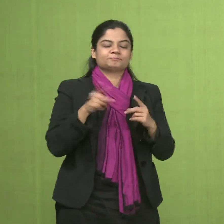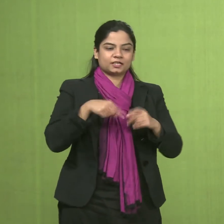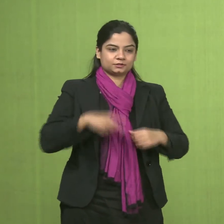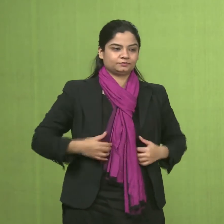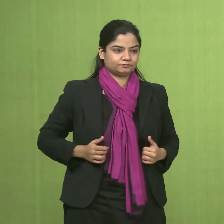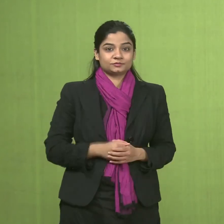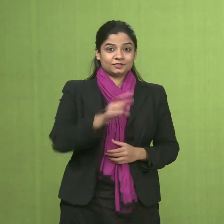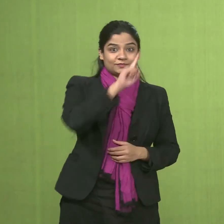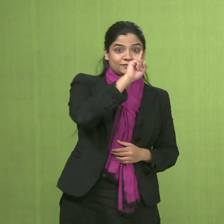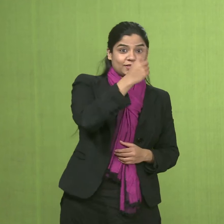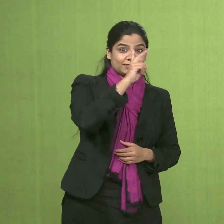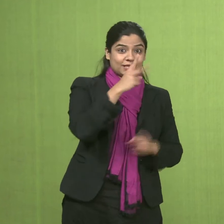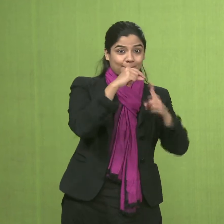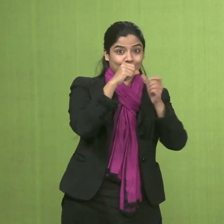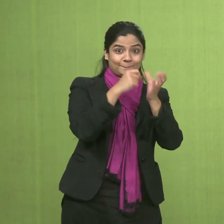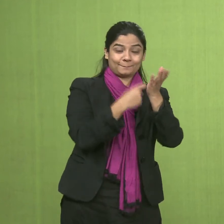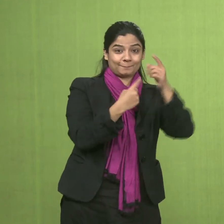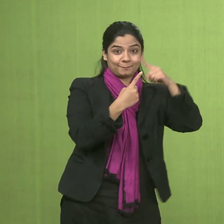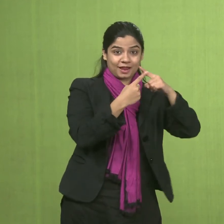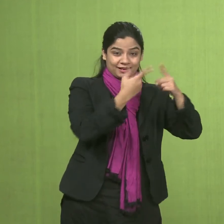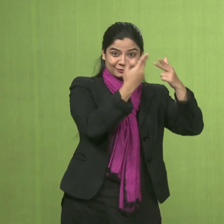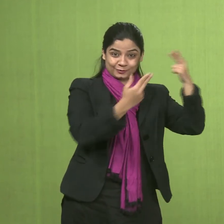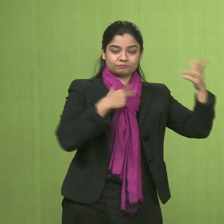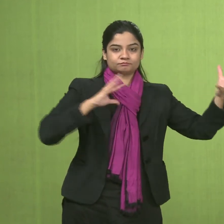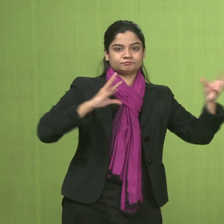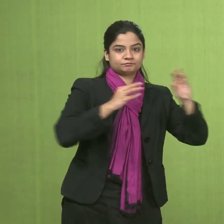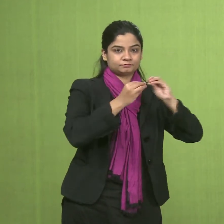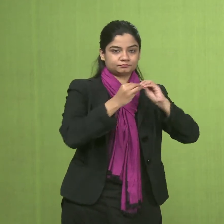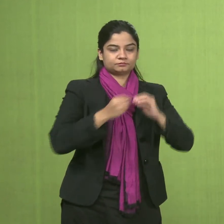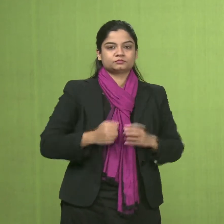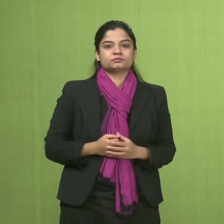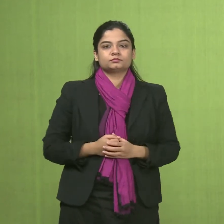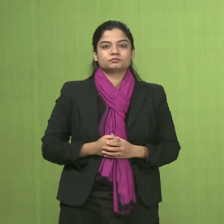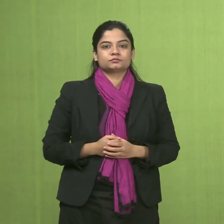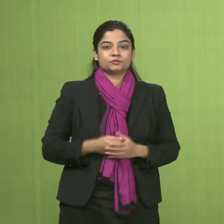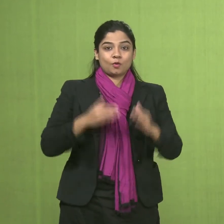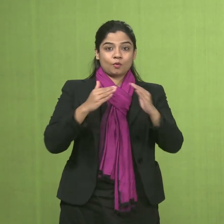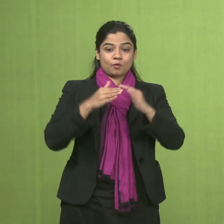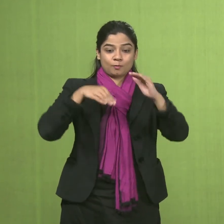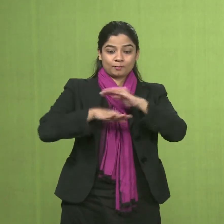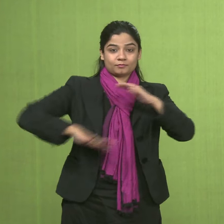equipments. In part 1 and 2, we discussed